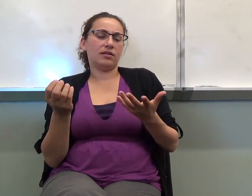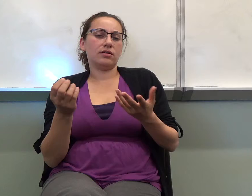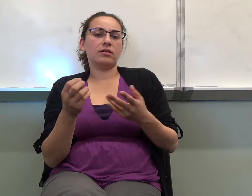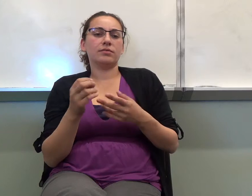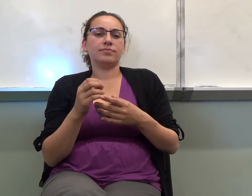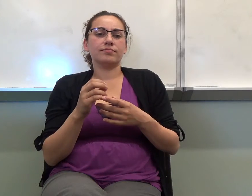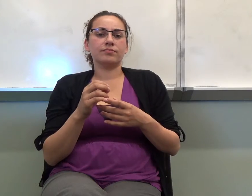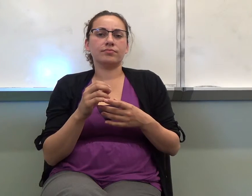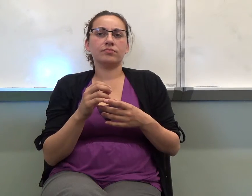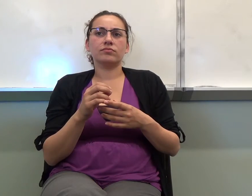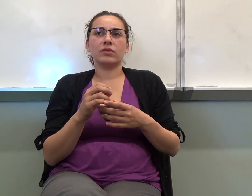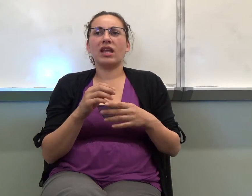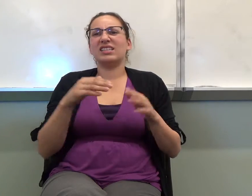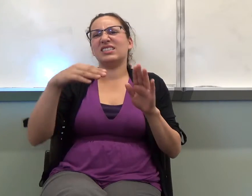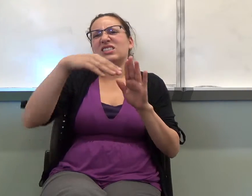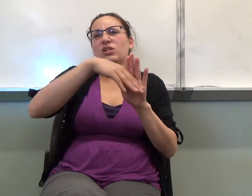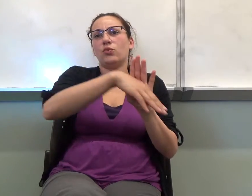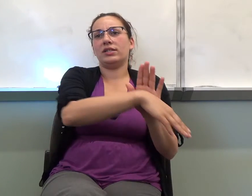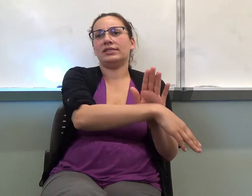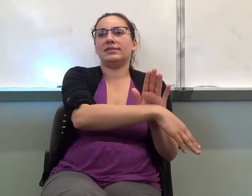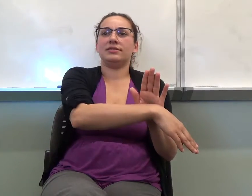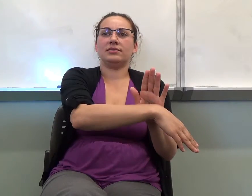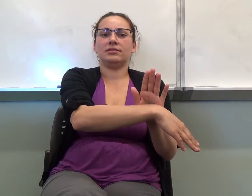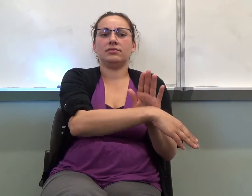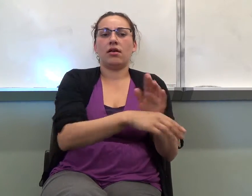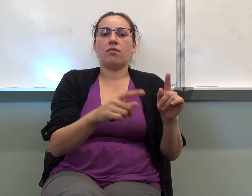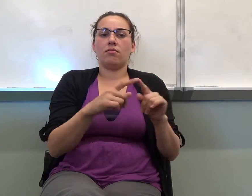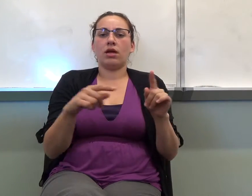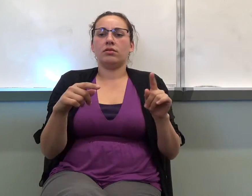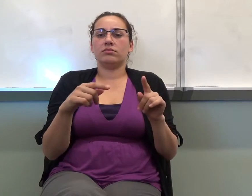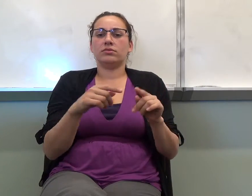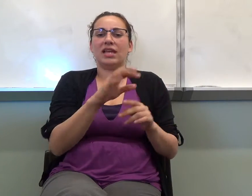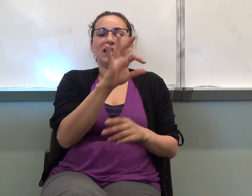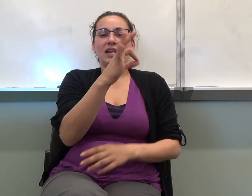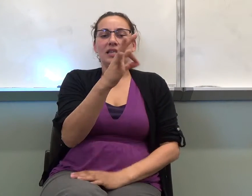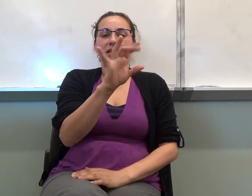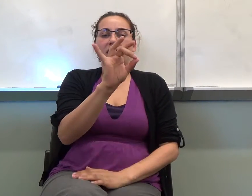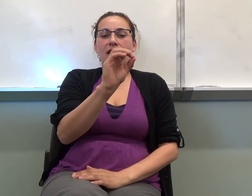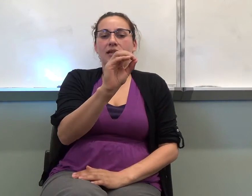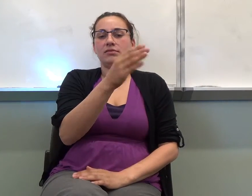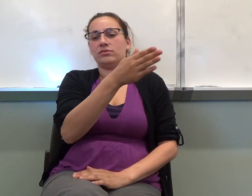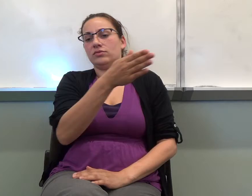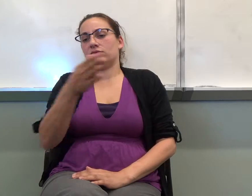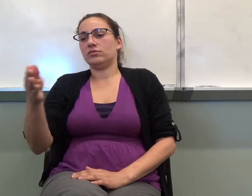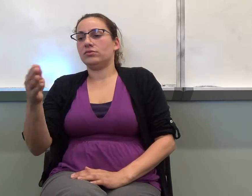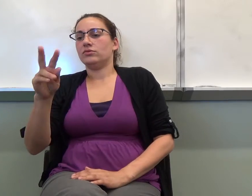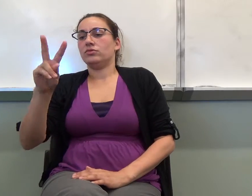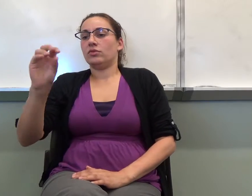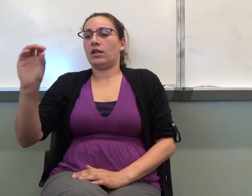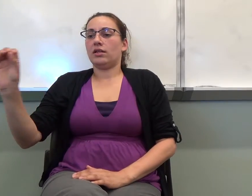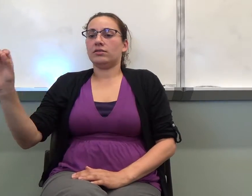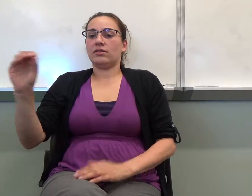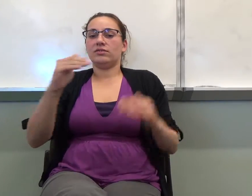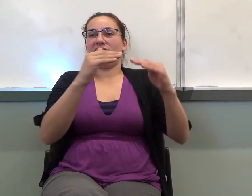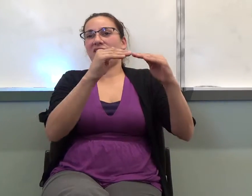definitely decreases, but then it levels off from about 1980 to 2000. It looks like it's pretty much level. So to describe it, I